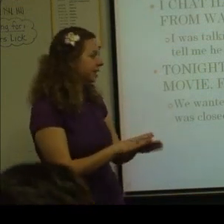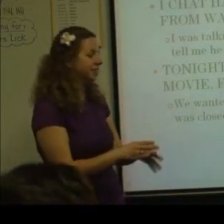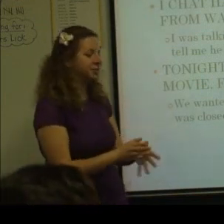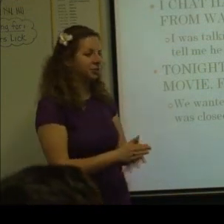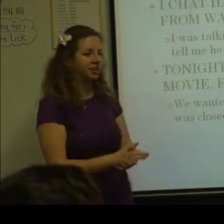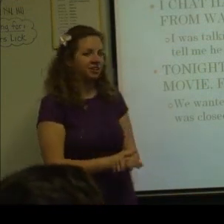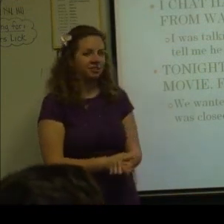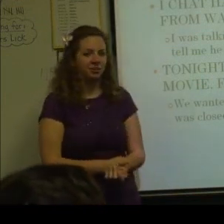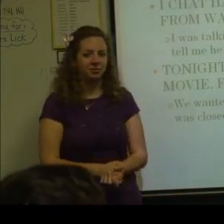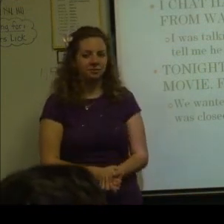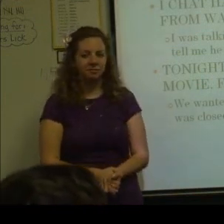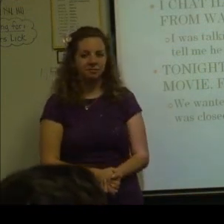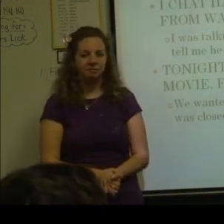Okay, so try it again on your own.